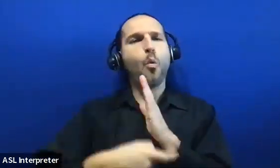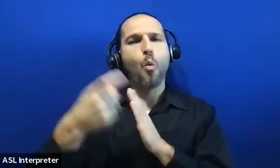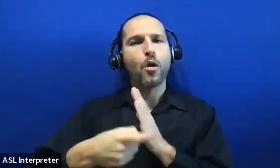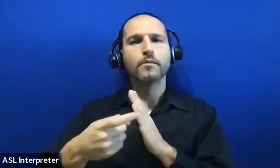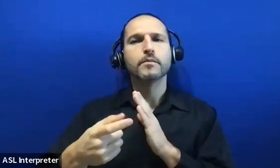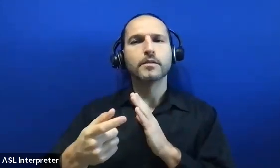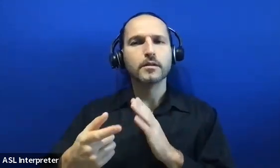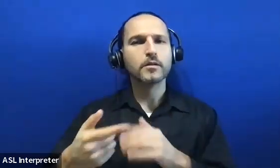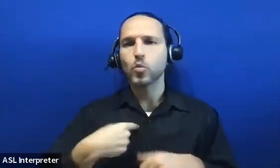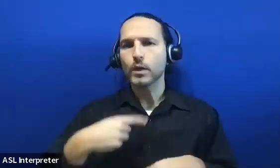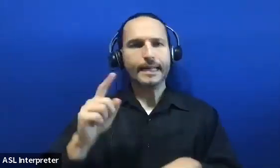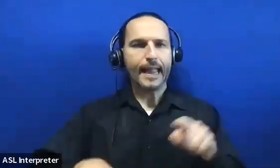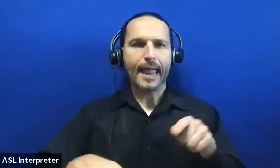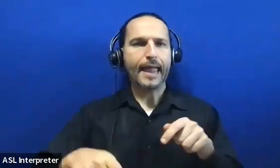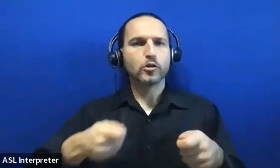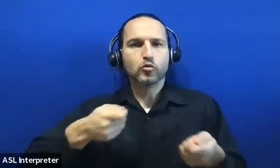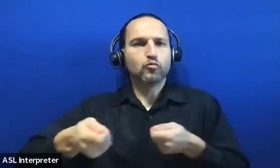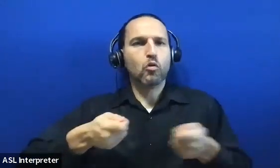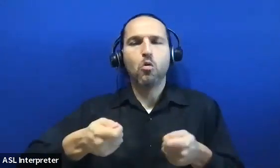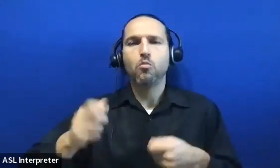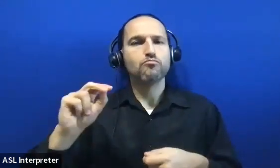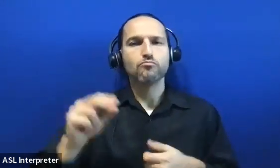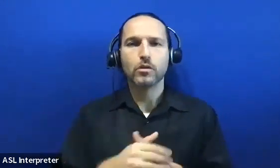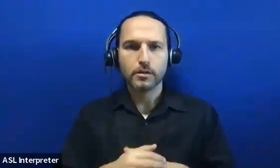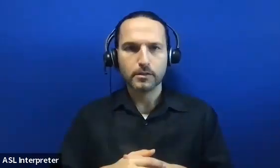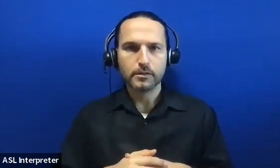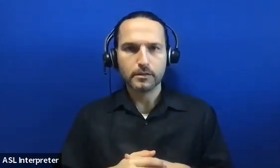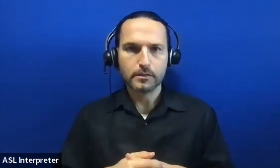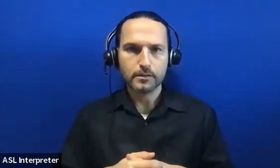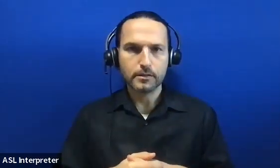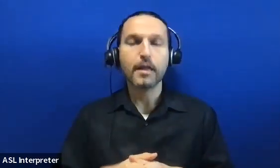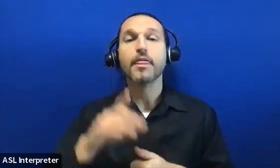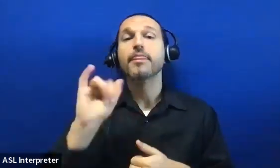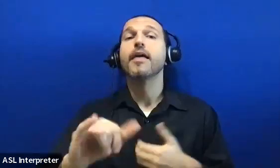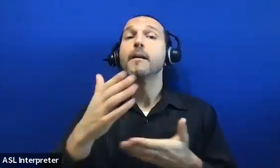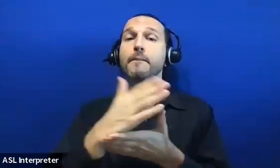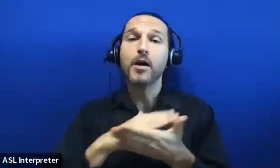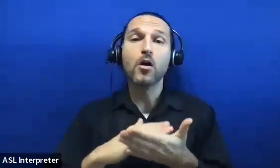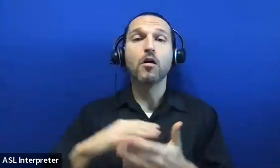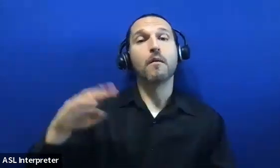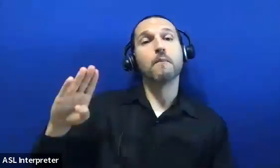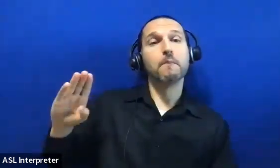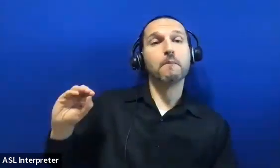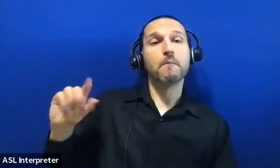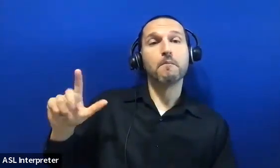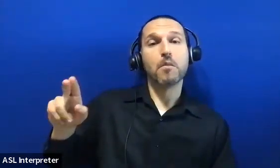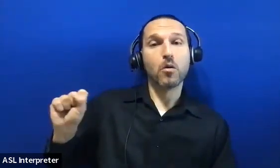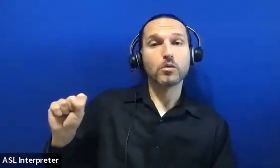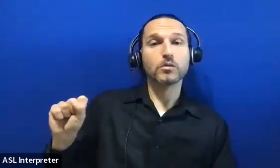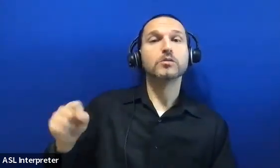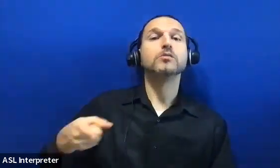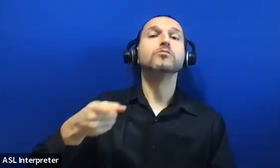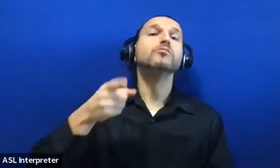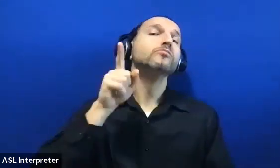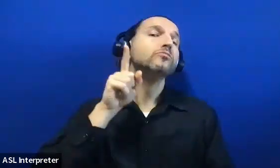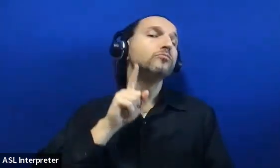we don't have control over. So during this phase, the bolus is directed down our throat,